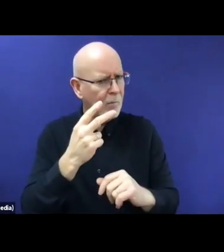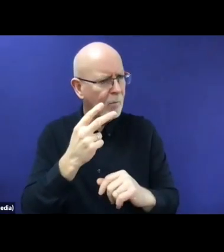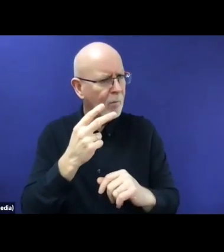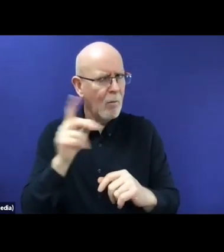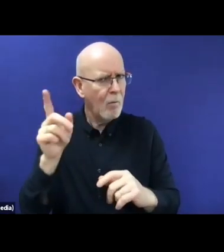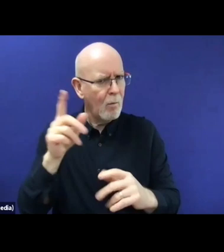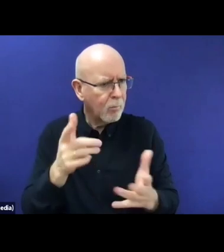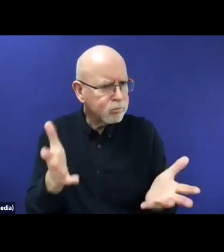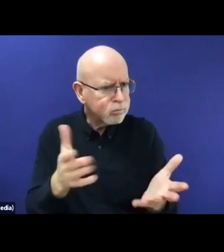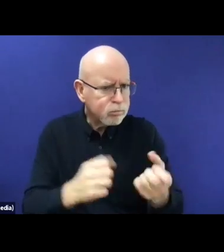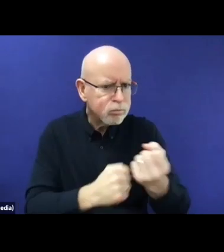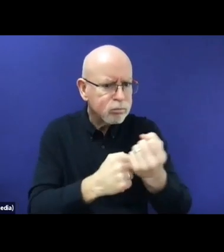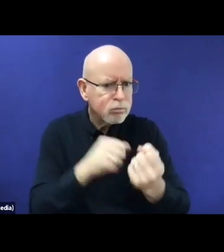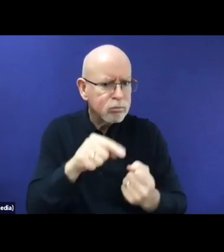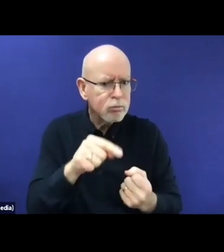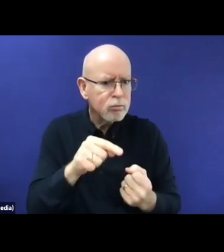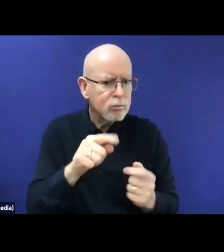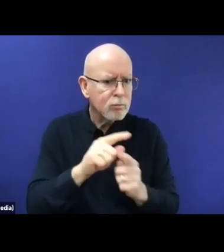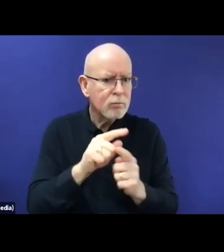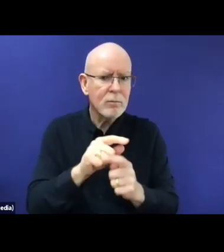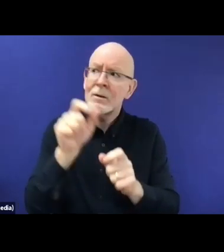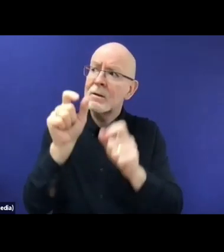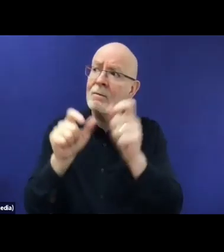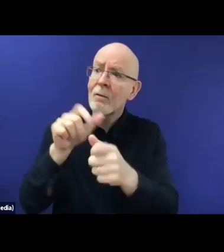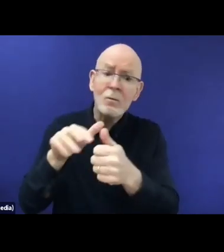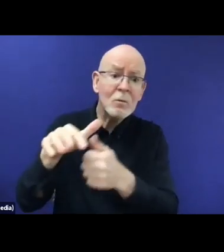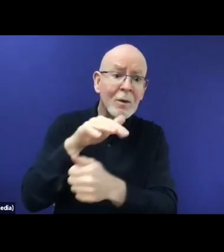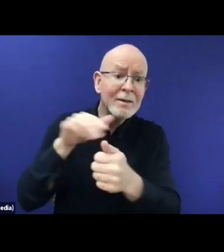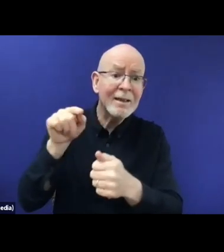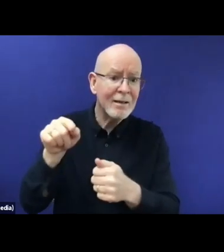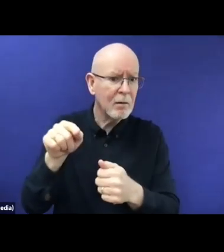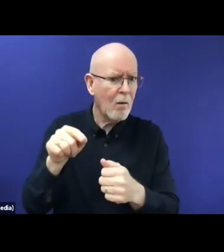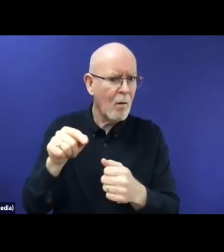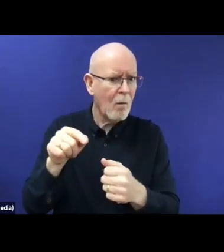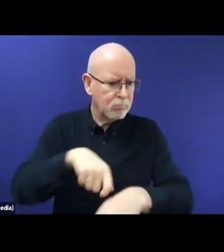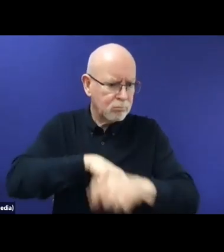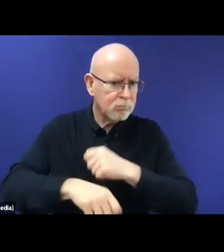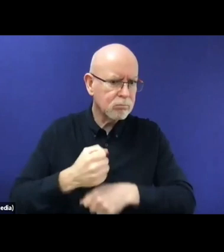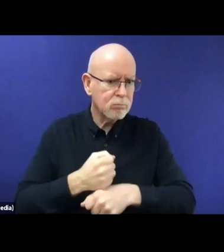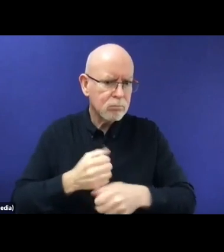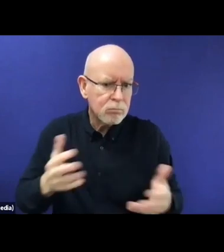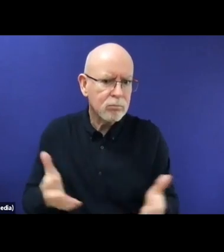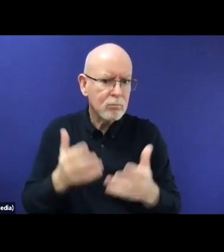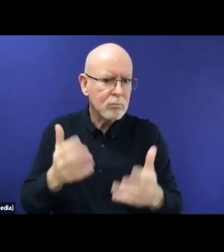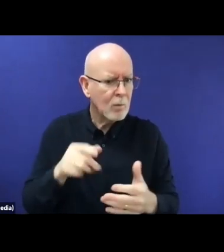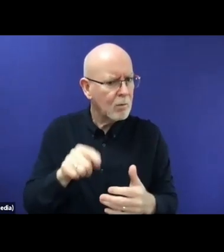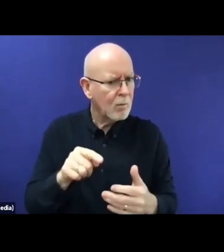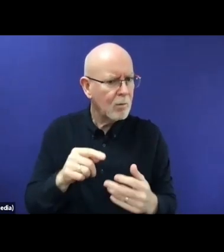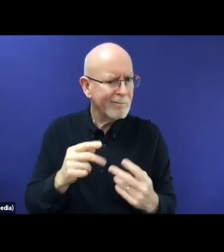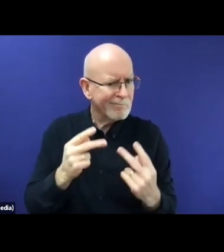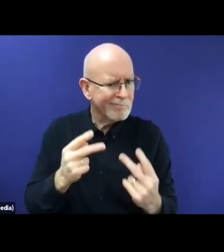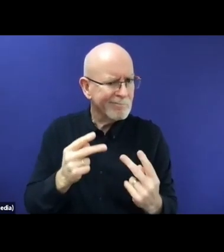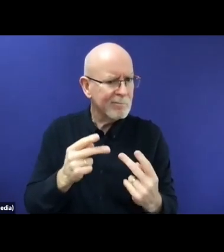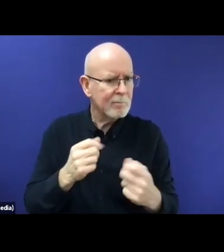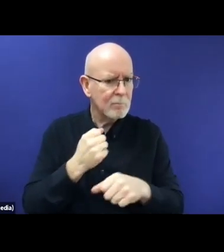system. The Global Compact on refugees represent really an expression of our traditional